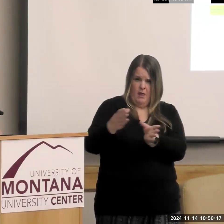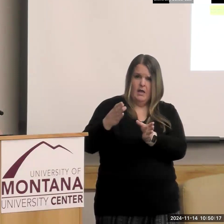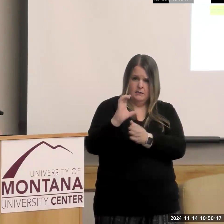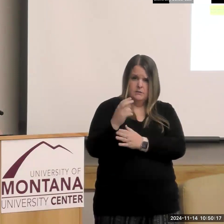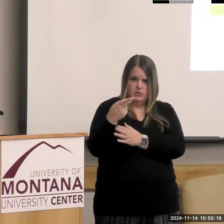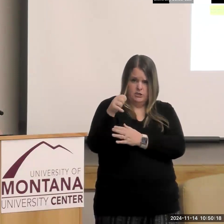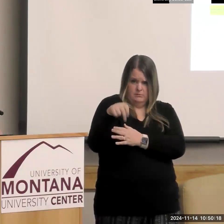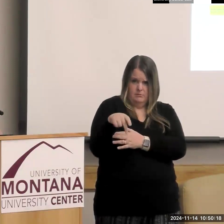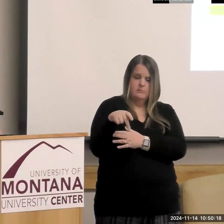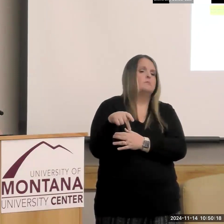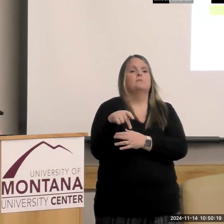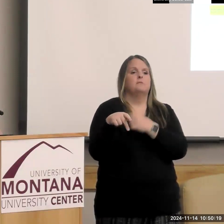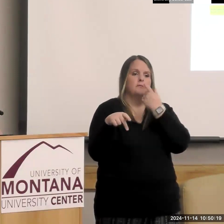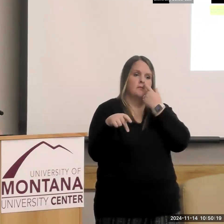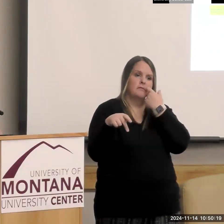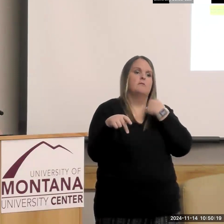those